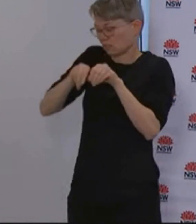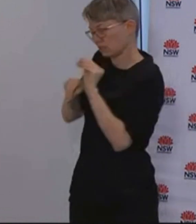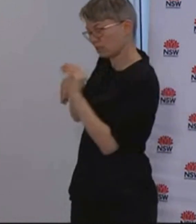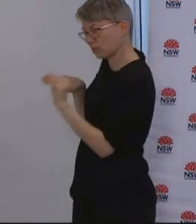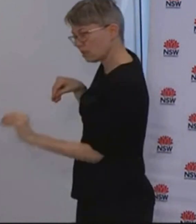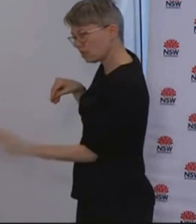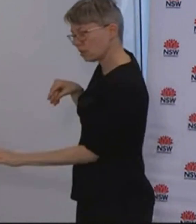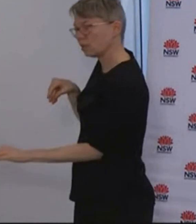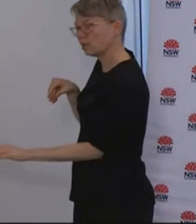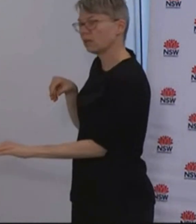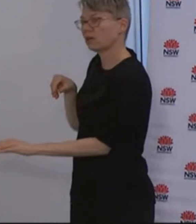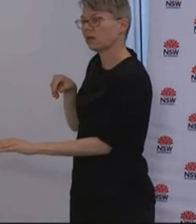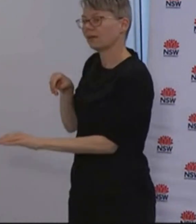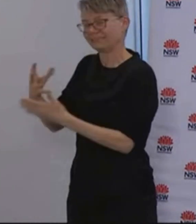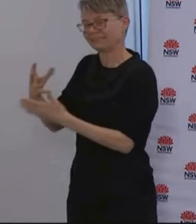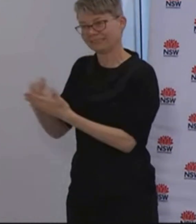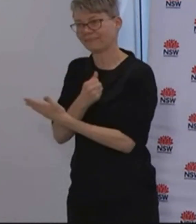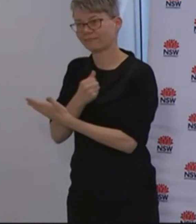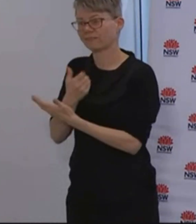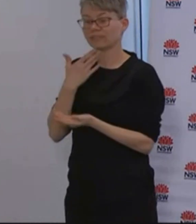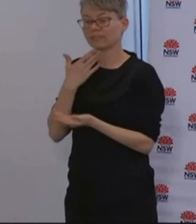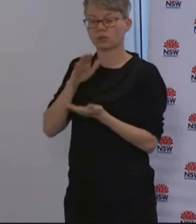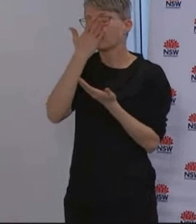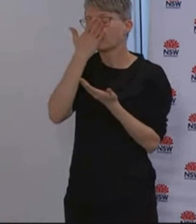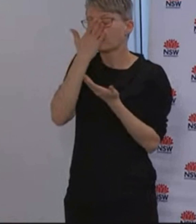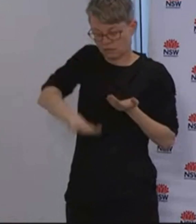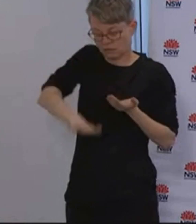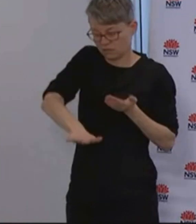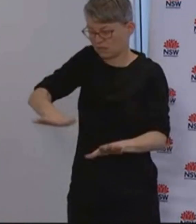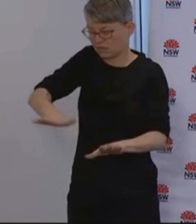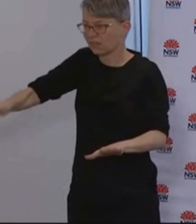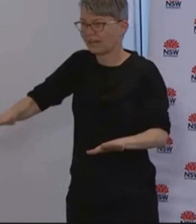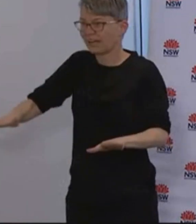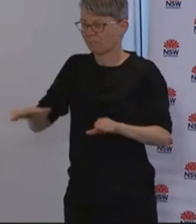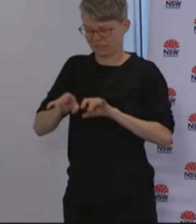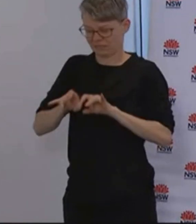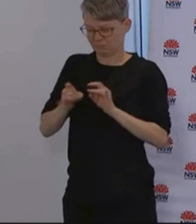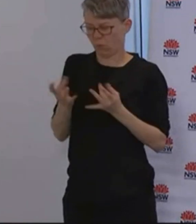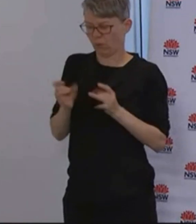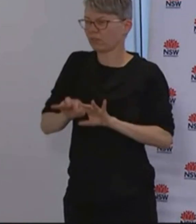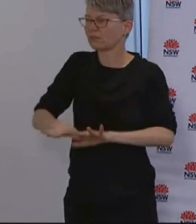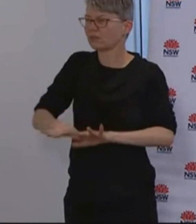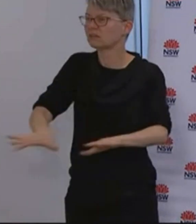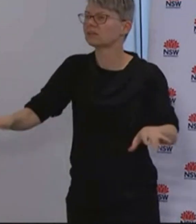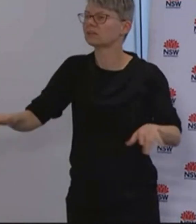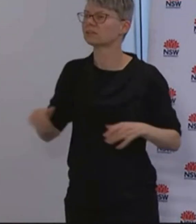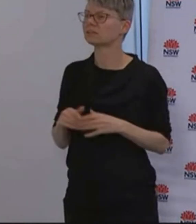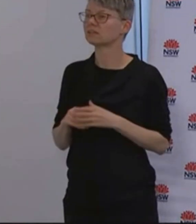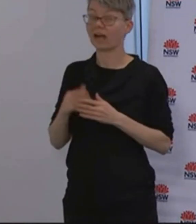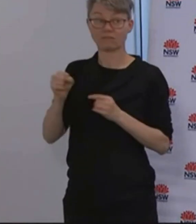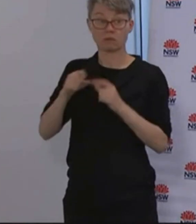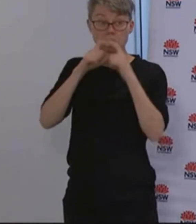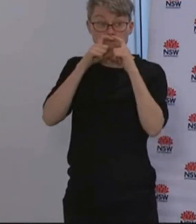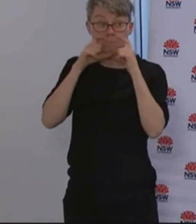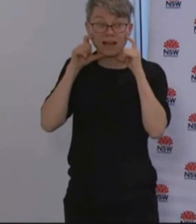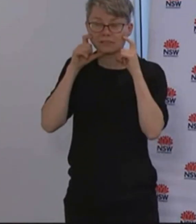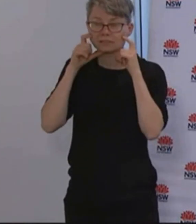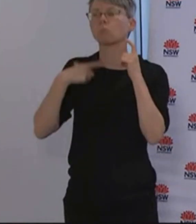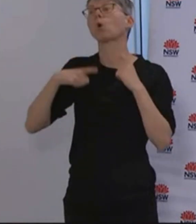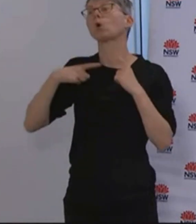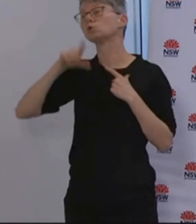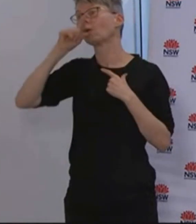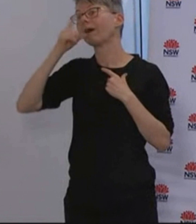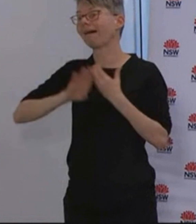of the mask and contaminate surfaces. So it's important that if you are going to use a mask and you're in those situations where you can't